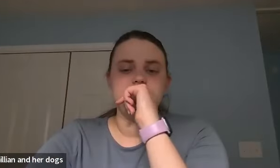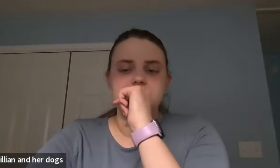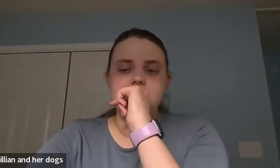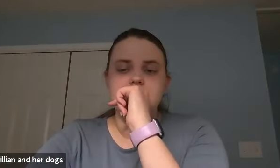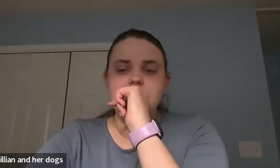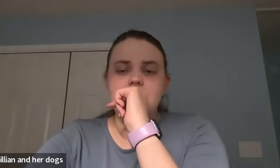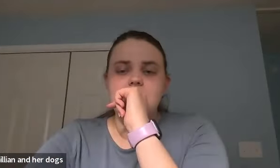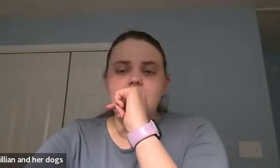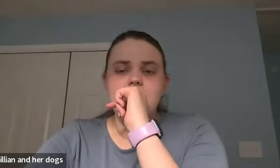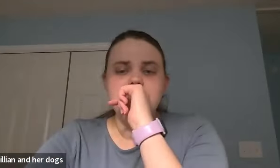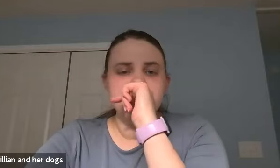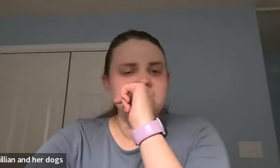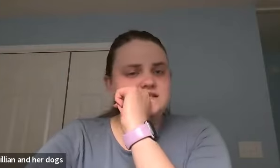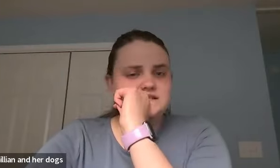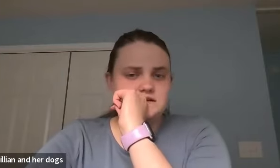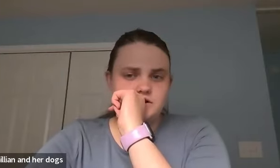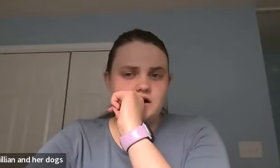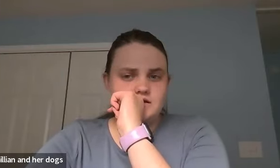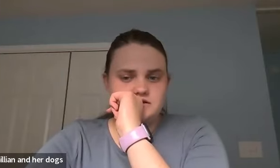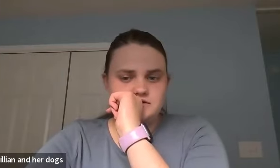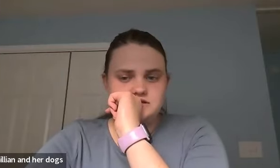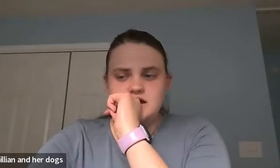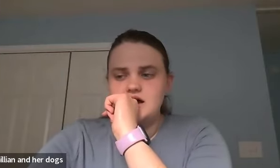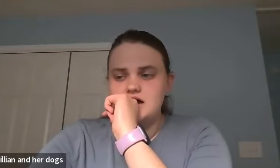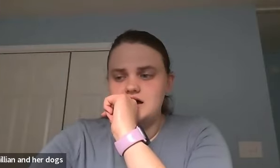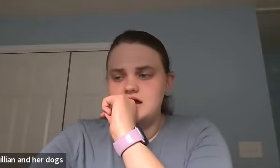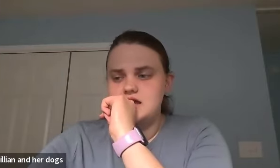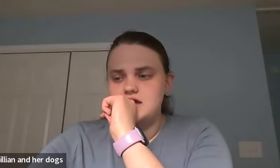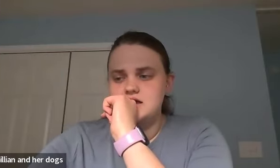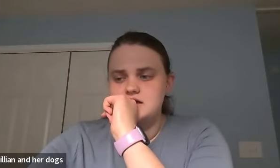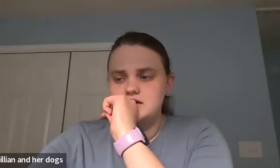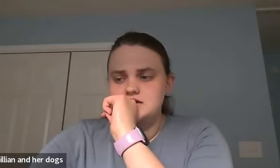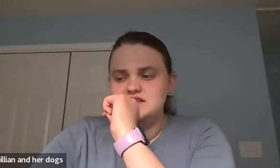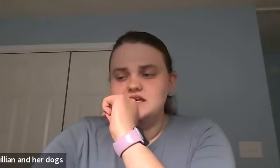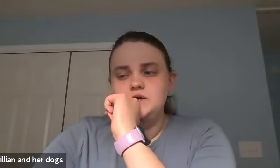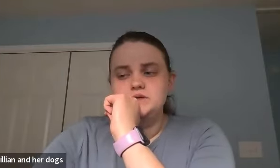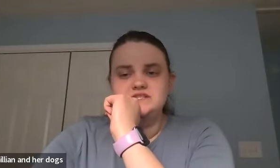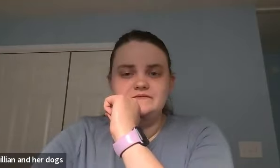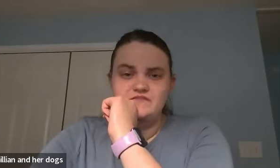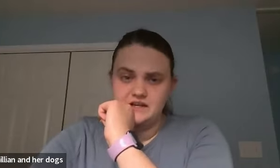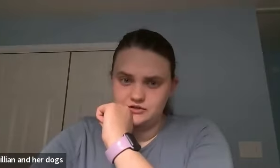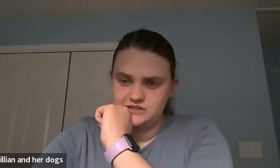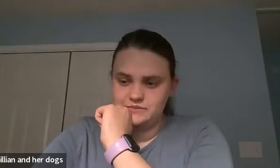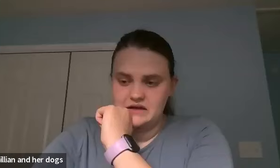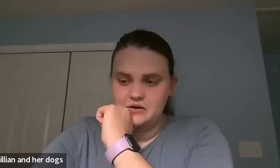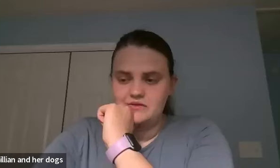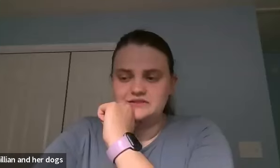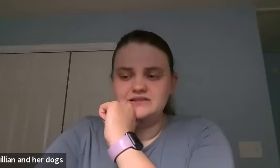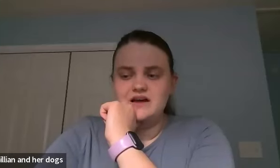Collards. I have not seen a sign for collards. I think you would just finger spell. There's a lot